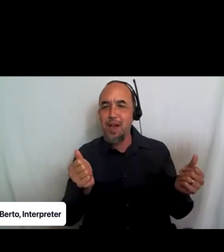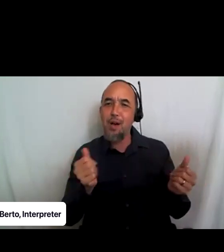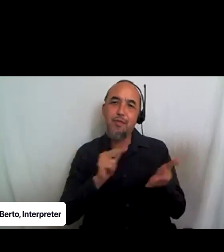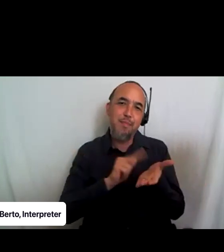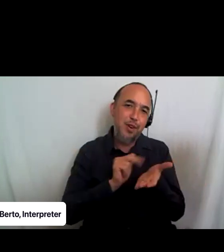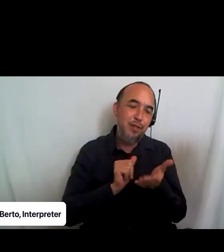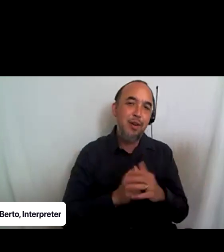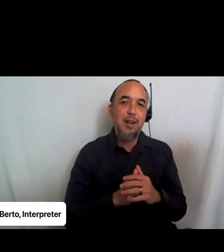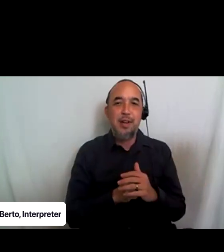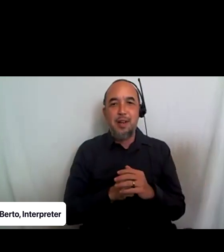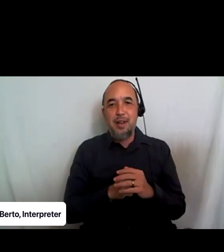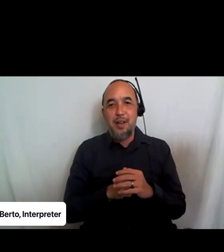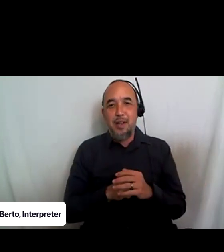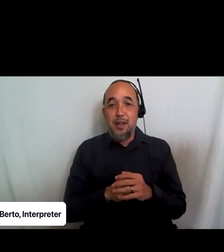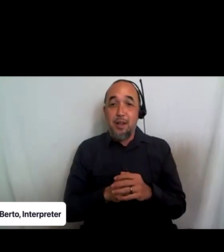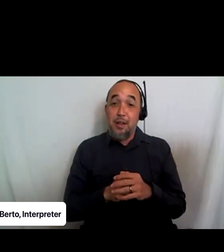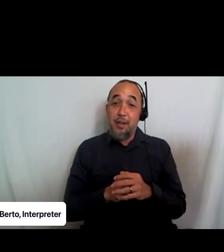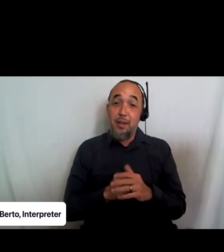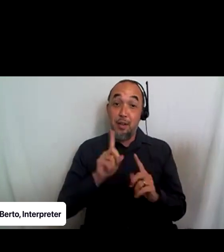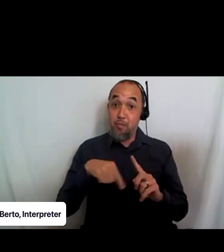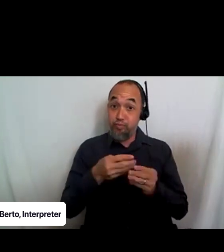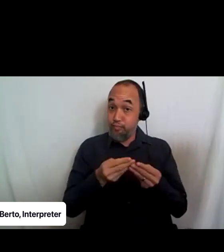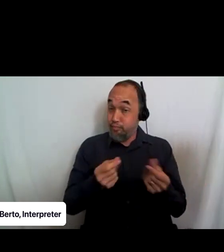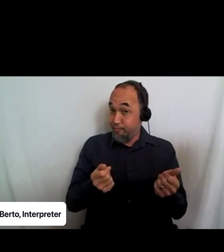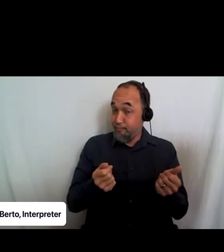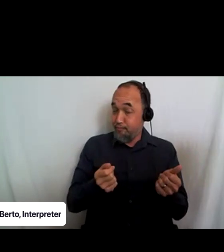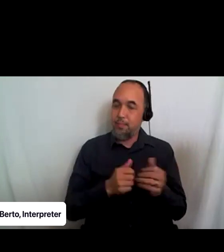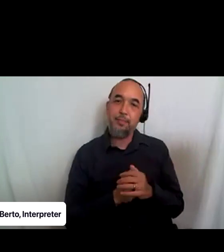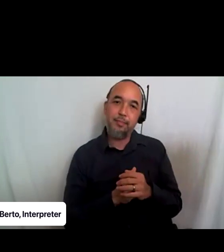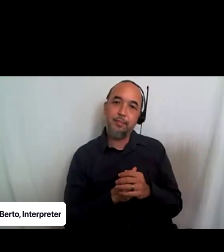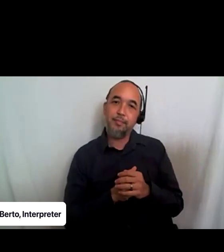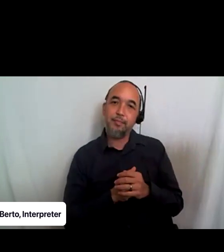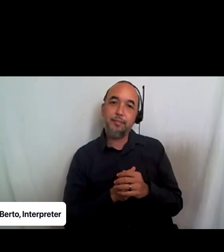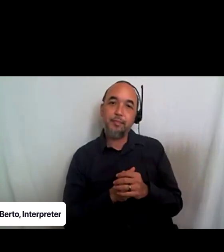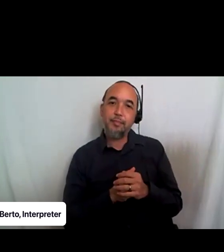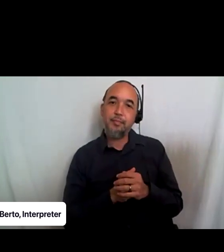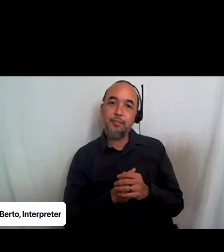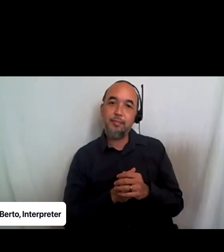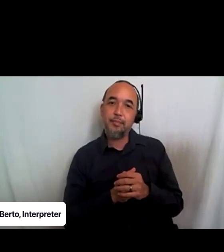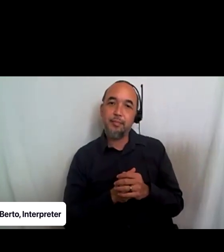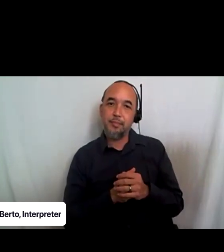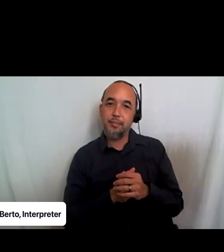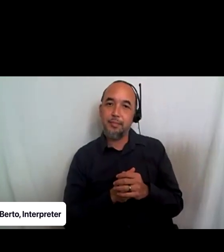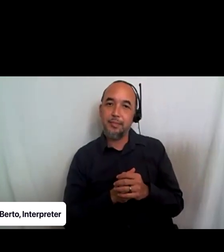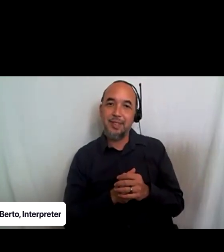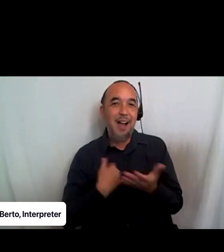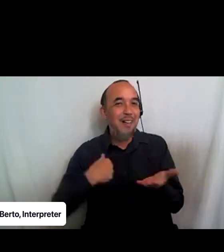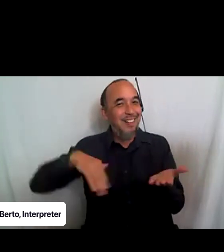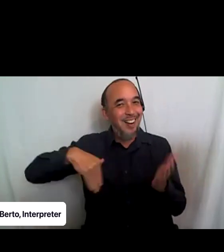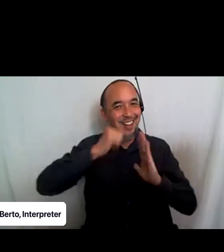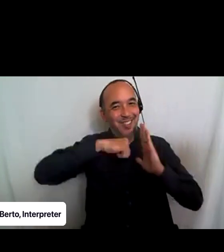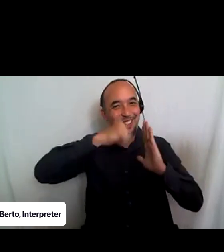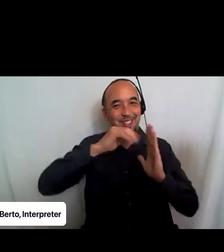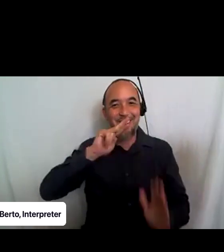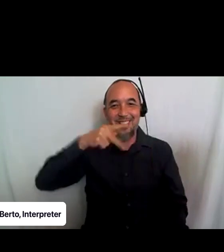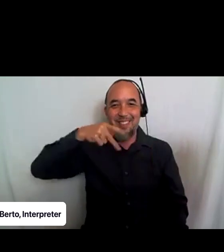Once the butter melts, uh, you're gonna See, I haven't shredded my Parmesan yet. I'm gonna